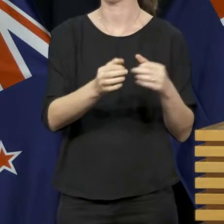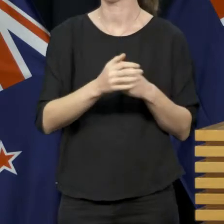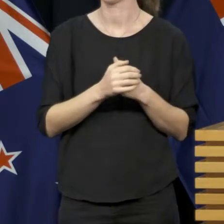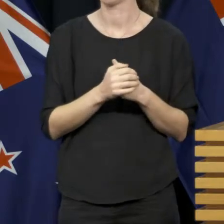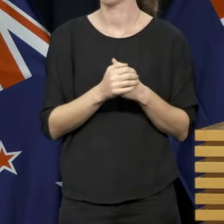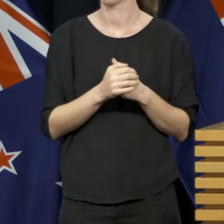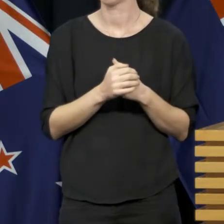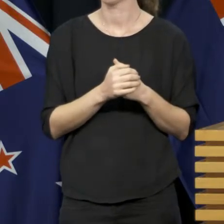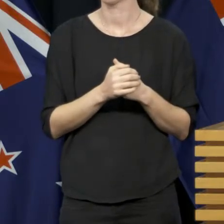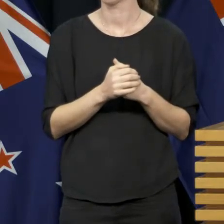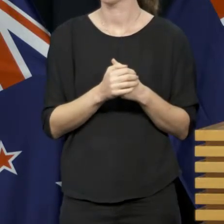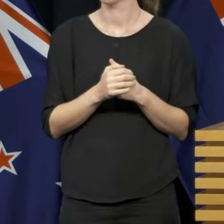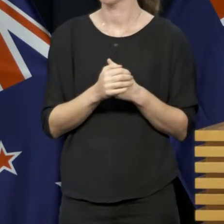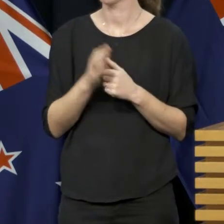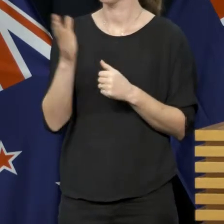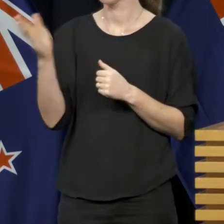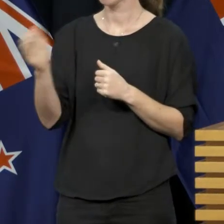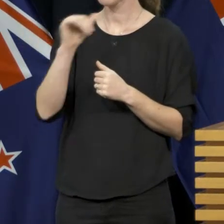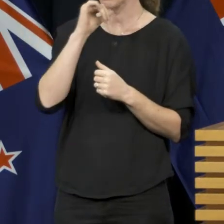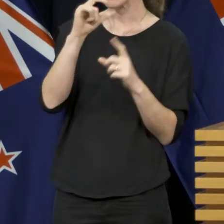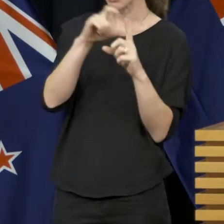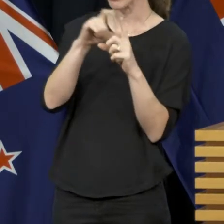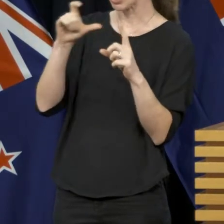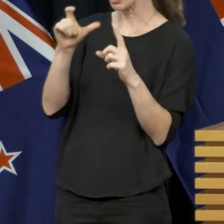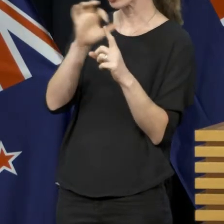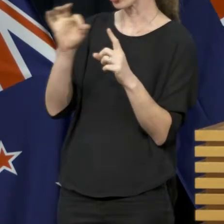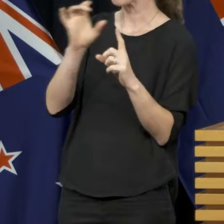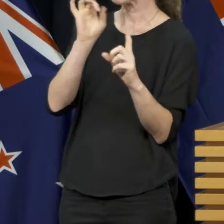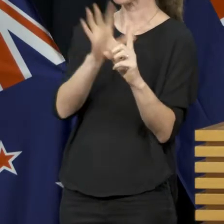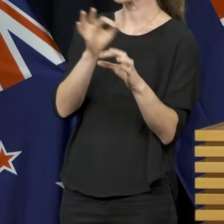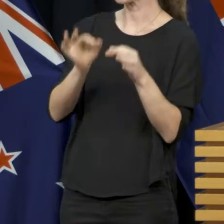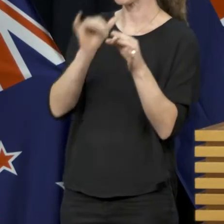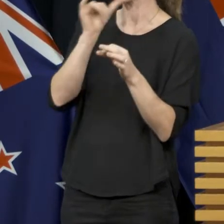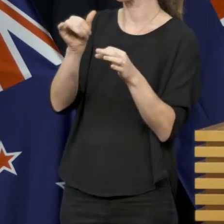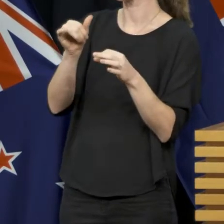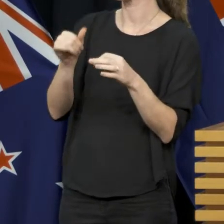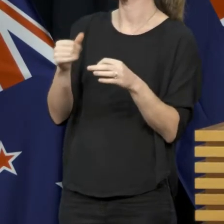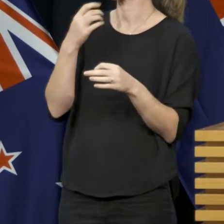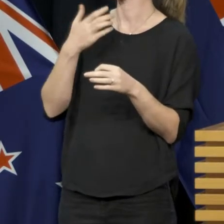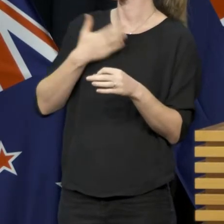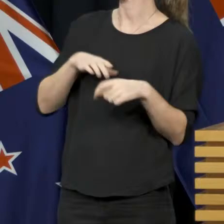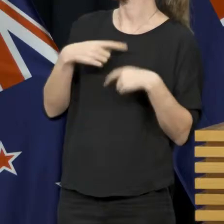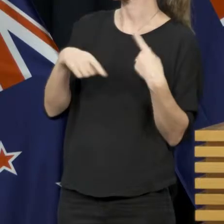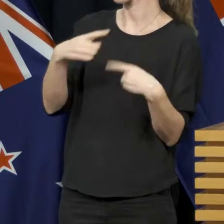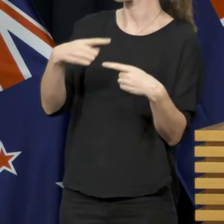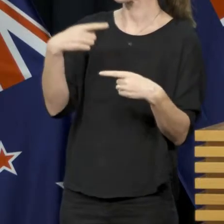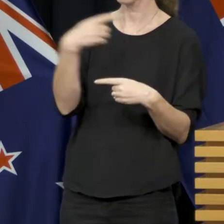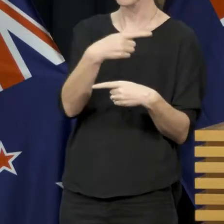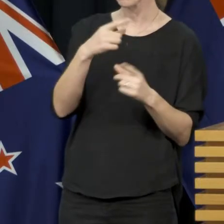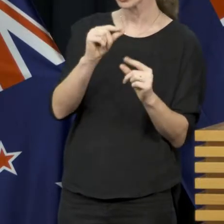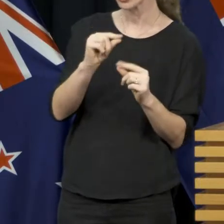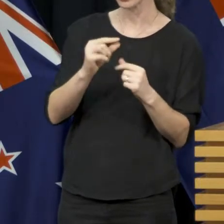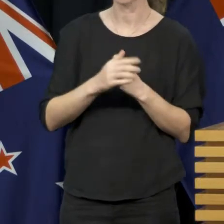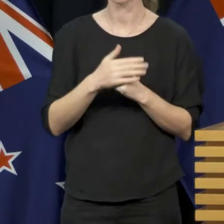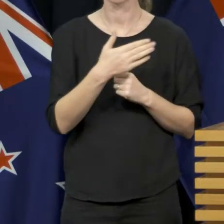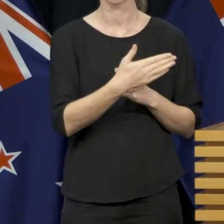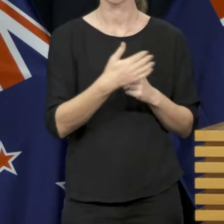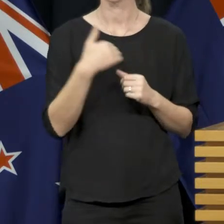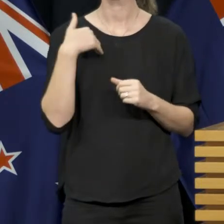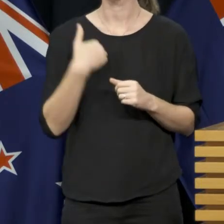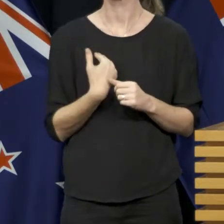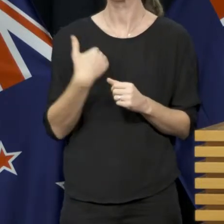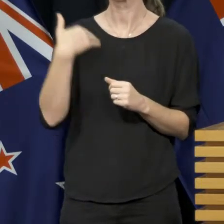view, that he needed to go. if you hadn't come to that conclusion, though, would you have allowed him to stay? Oh, look, I actually, in the end, there's no need